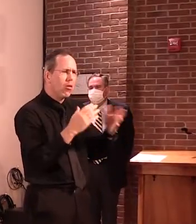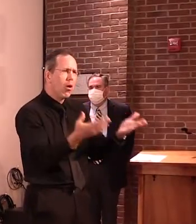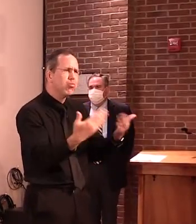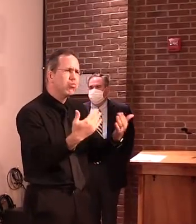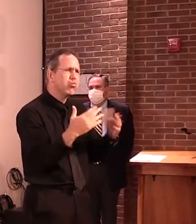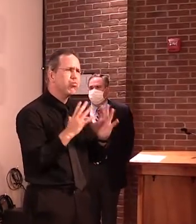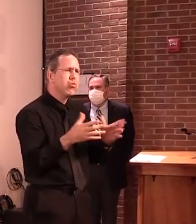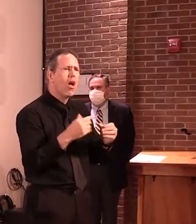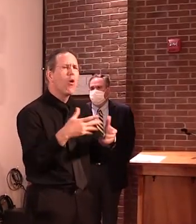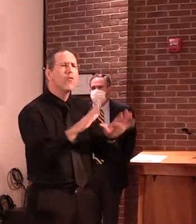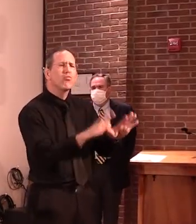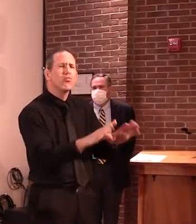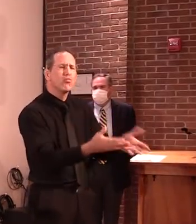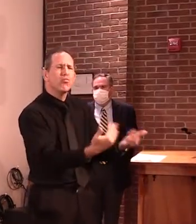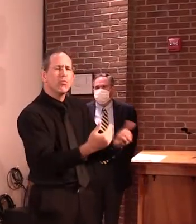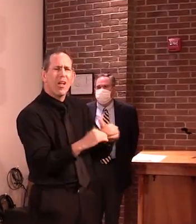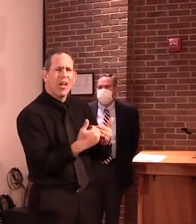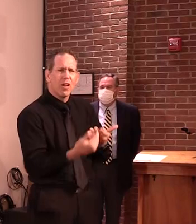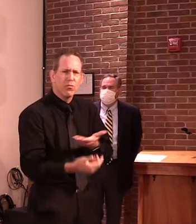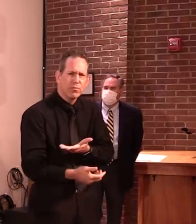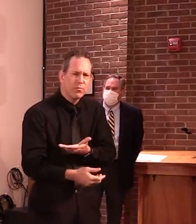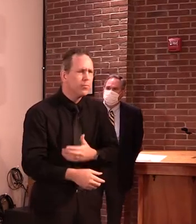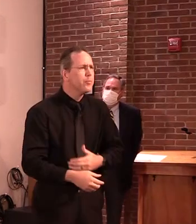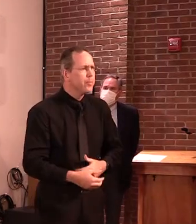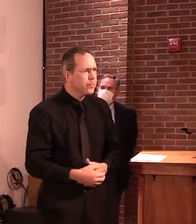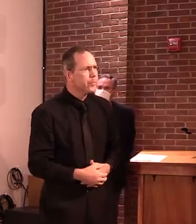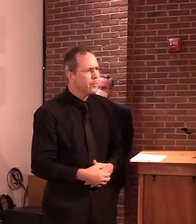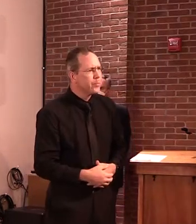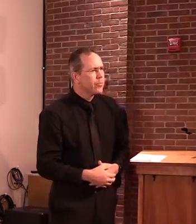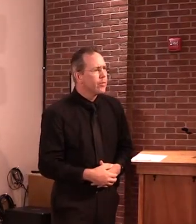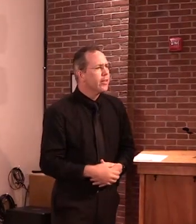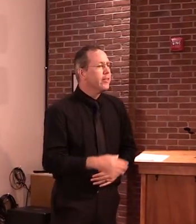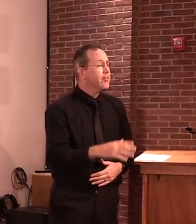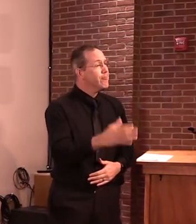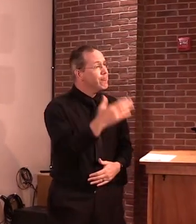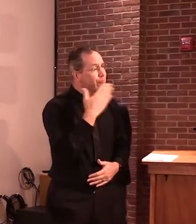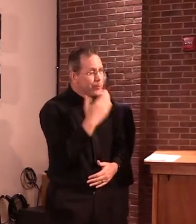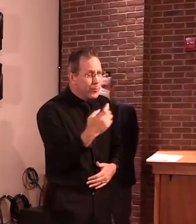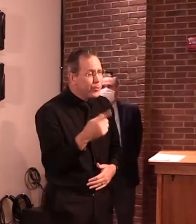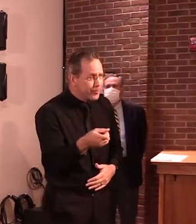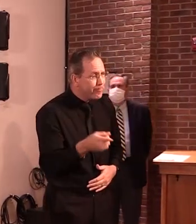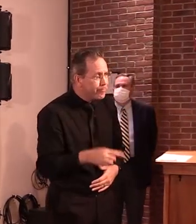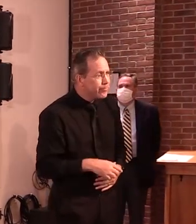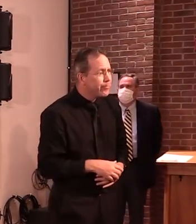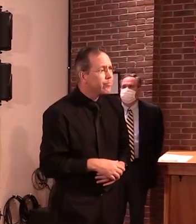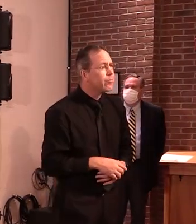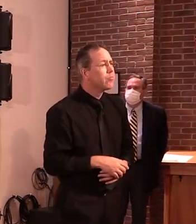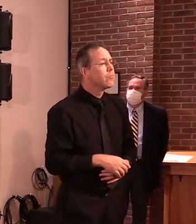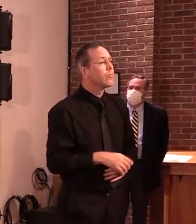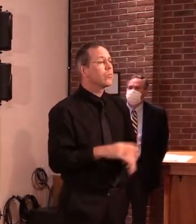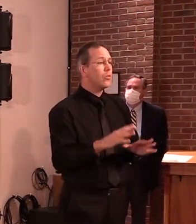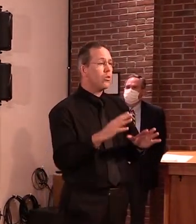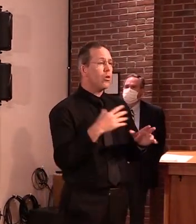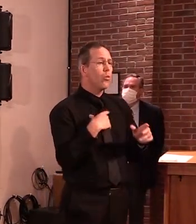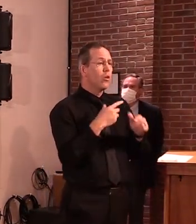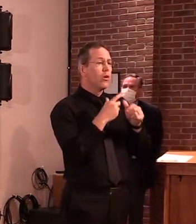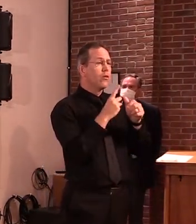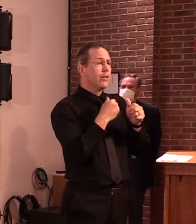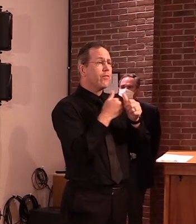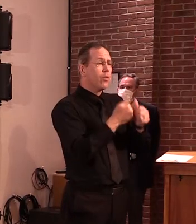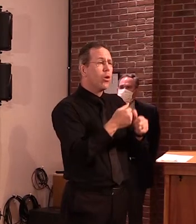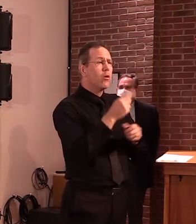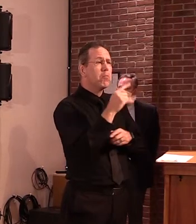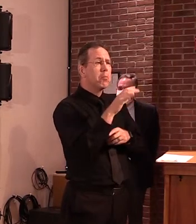Yeah, thanks for that question. Without going into laborious detail, the public health guidance that the schools have received is